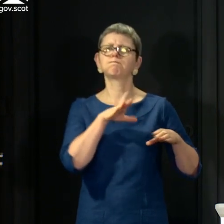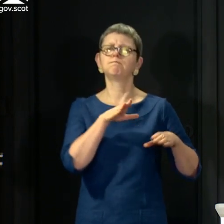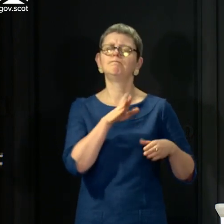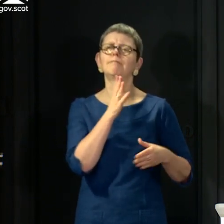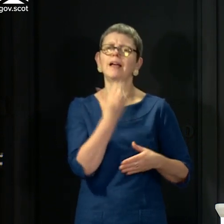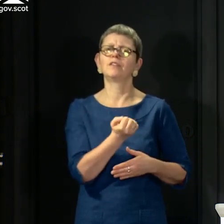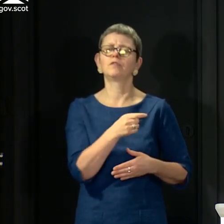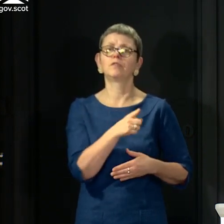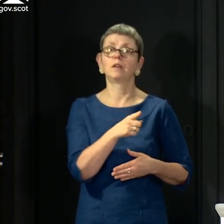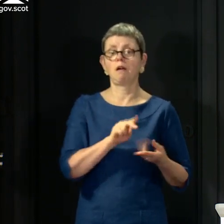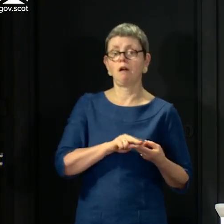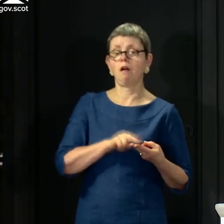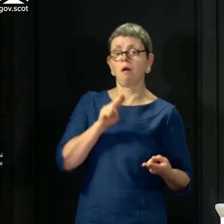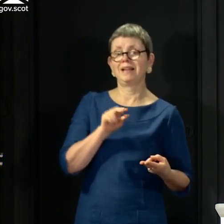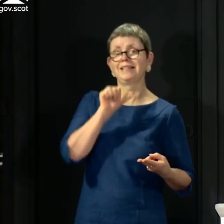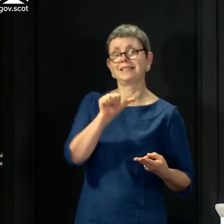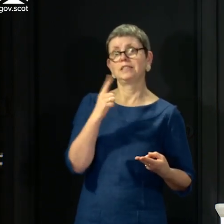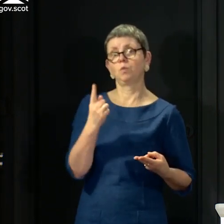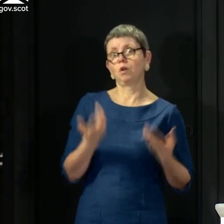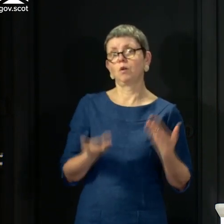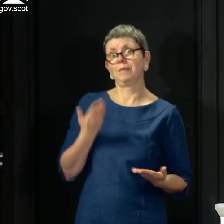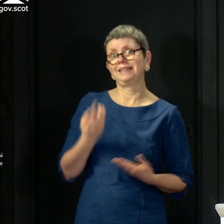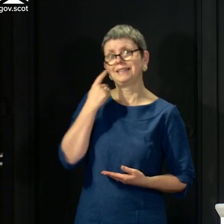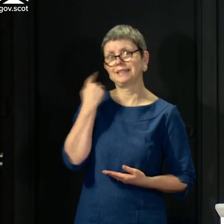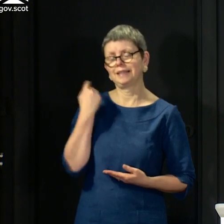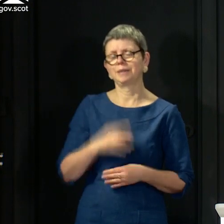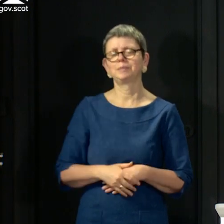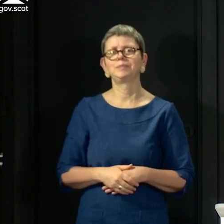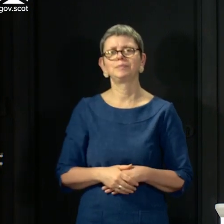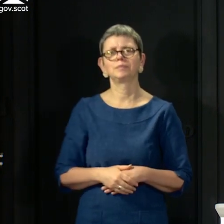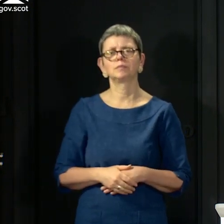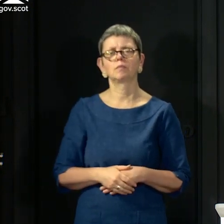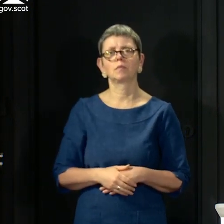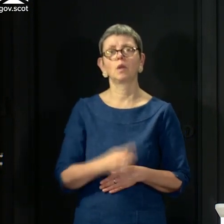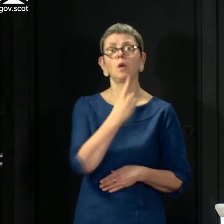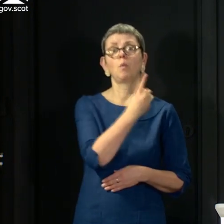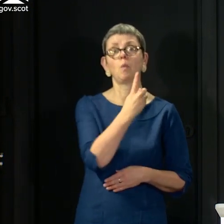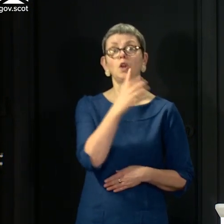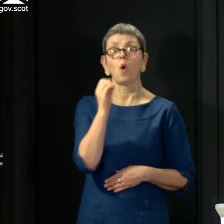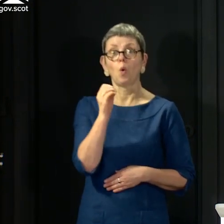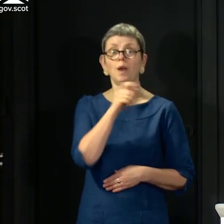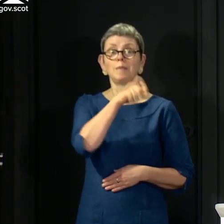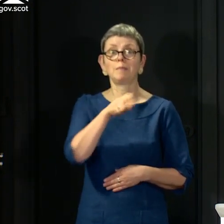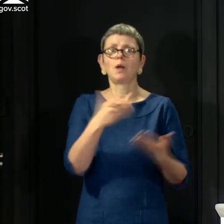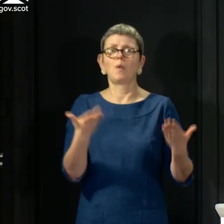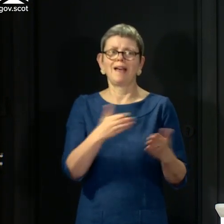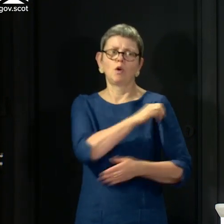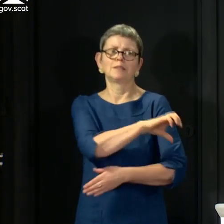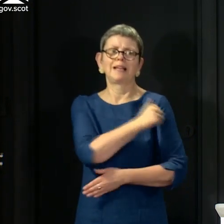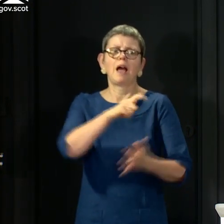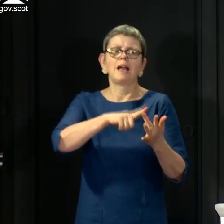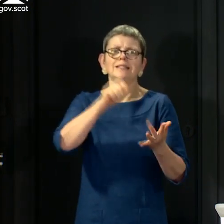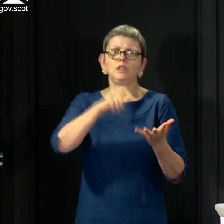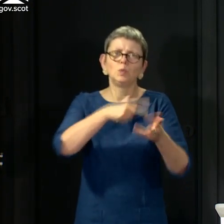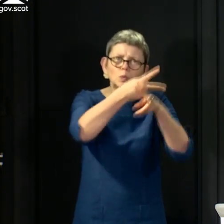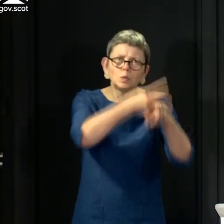that is an increase of 61 from yesterday. A total of 110 people last night were in intensive care with confirmed or